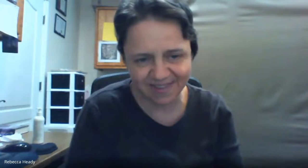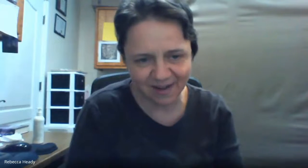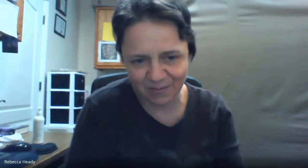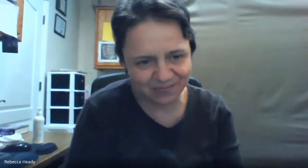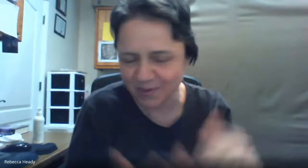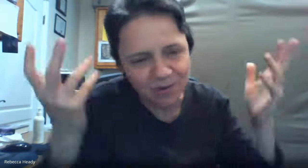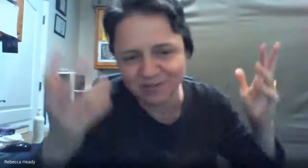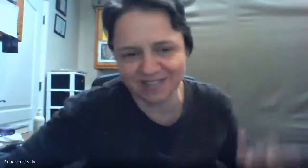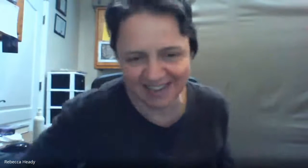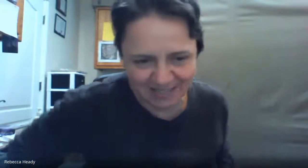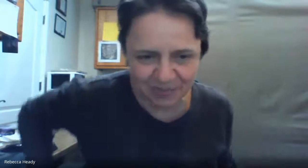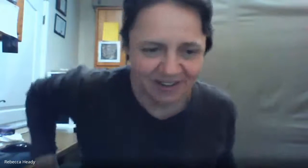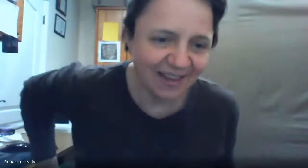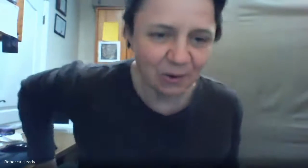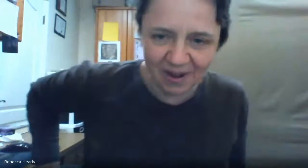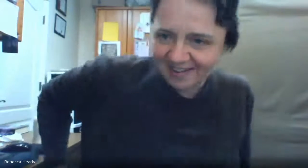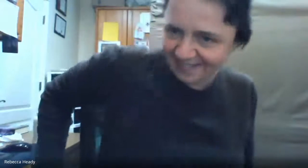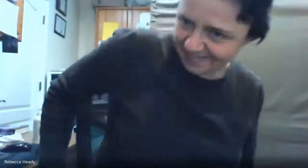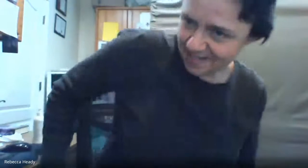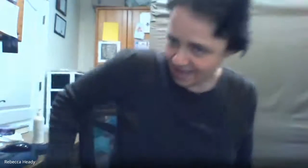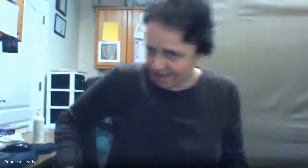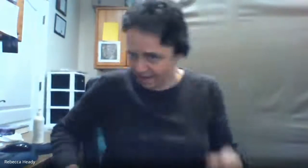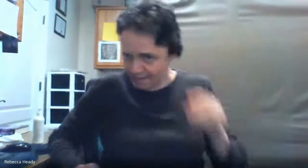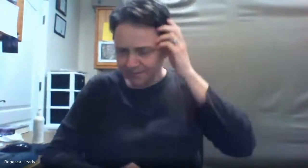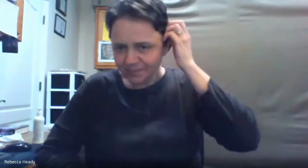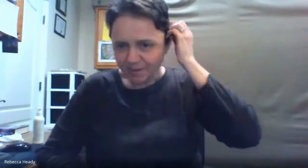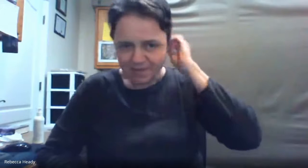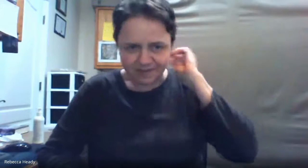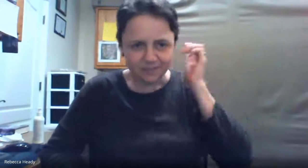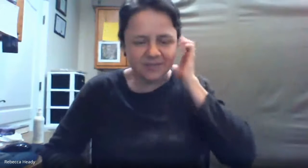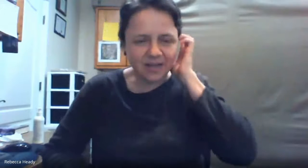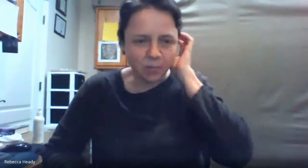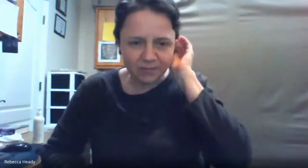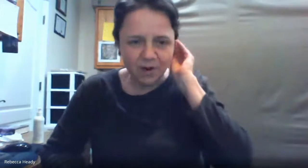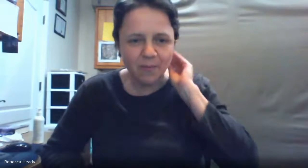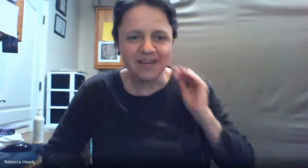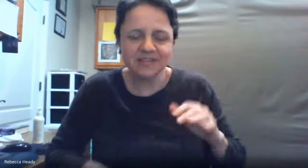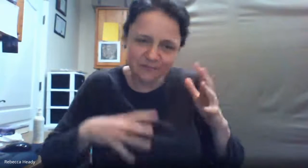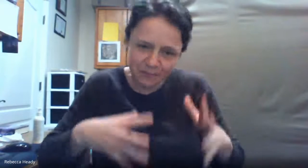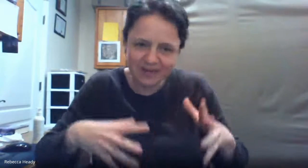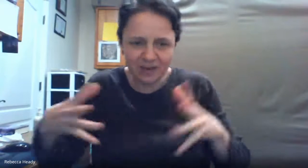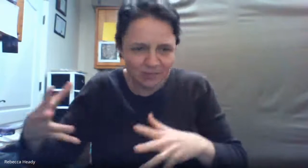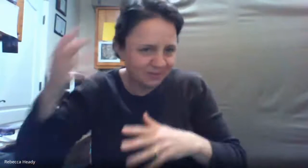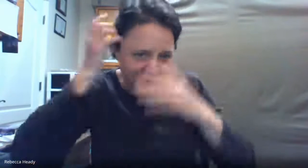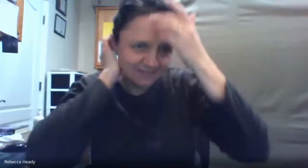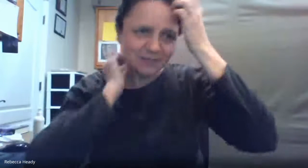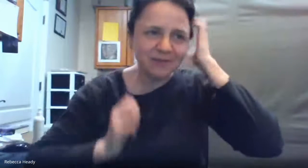I don't know, they're the most fun signs to me. I don't know why. Everything else seems kind of boring. Probably because food and animals are fun to me,